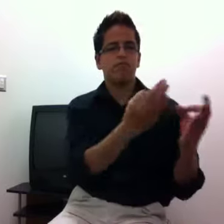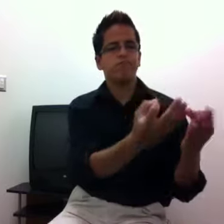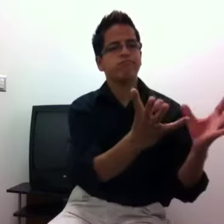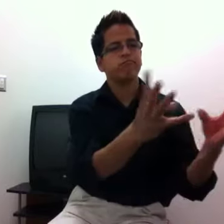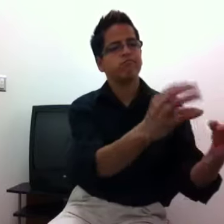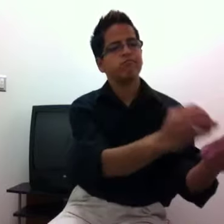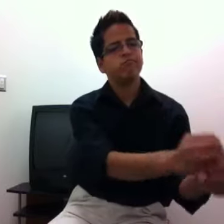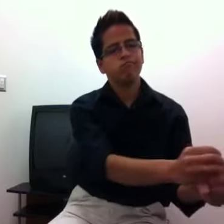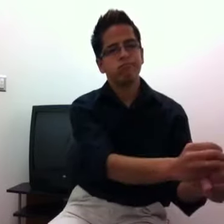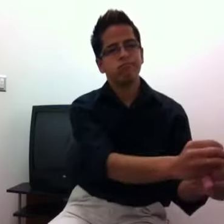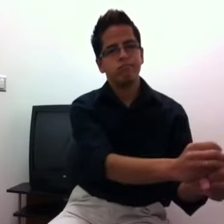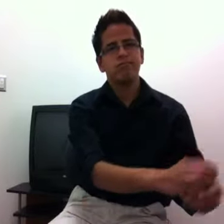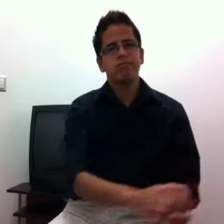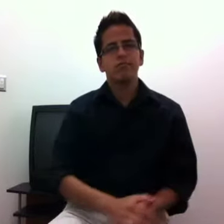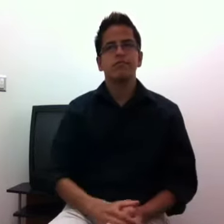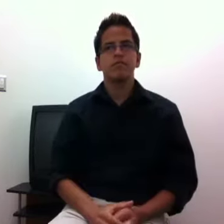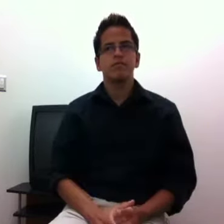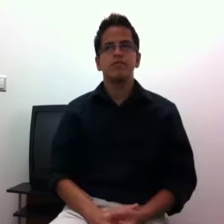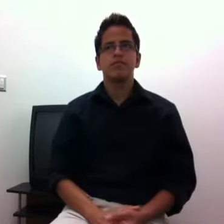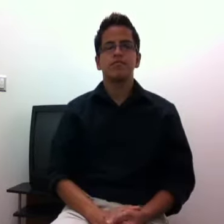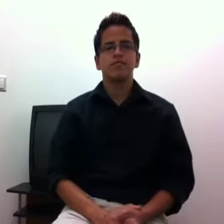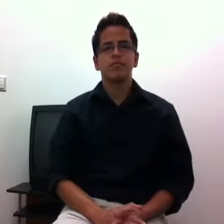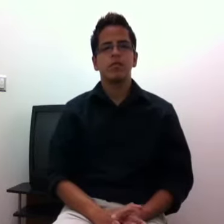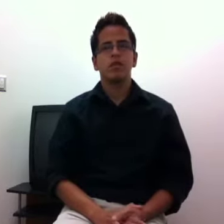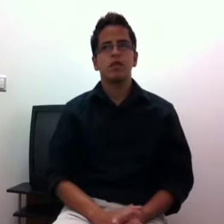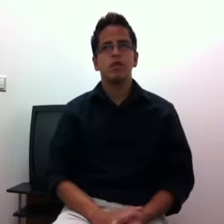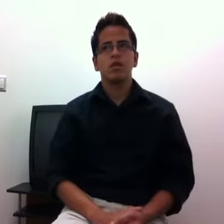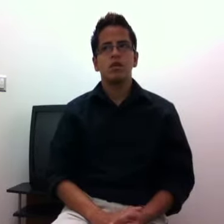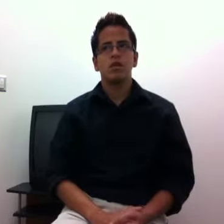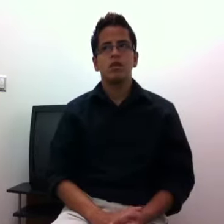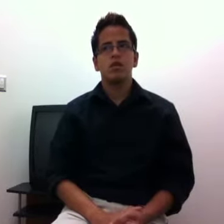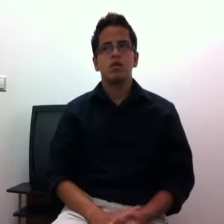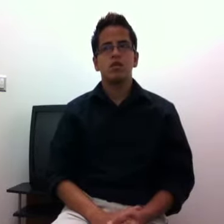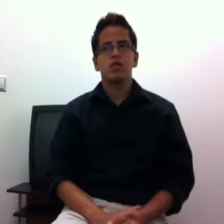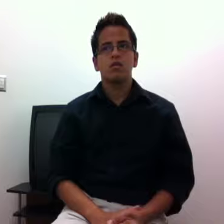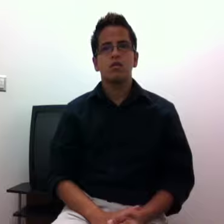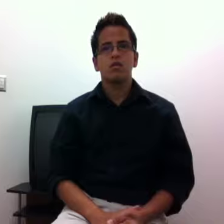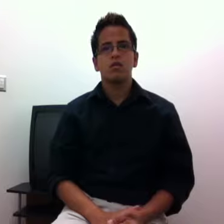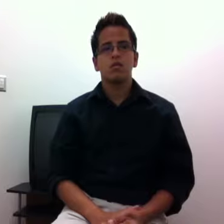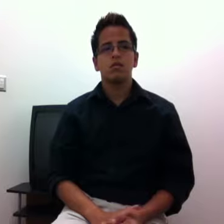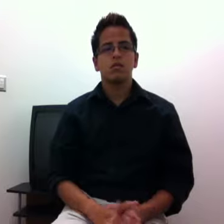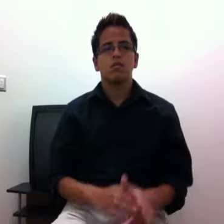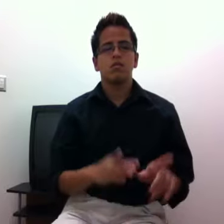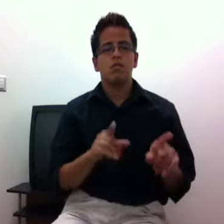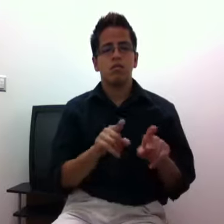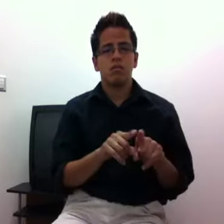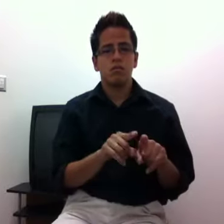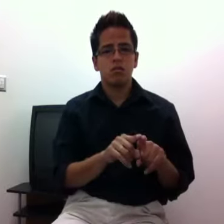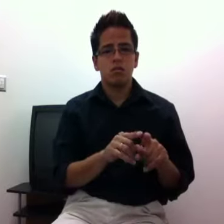In fact, you'll also find a beautiful Welsh dresser there with many, many pieces of blue and white china.